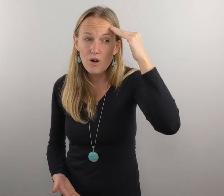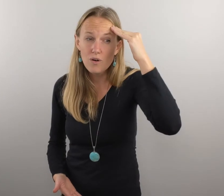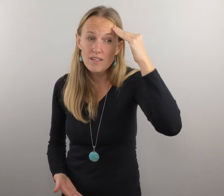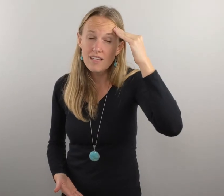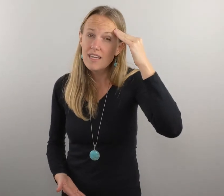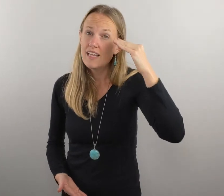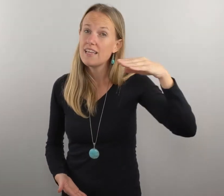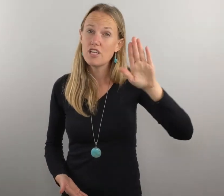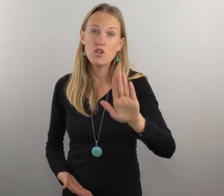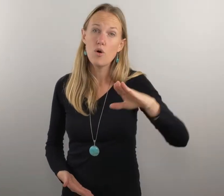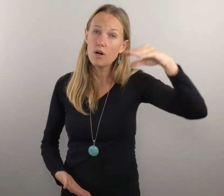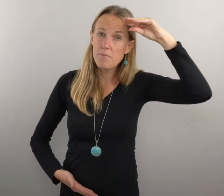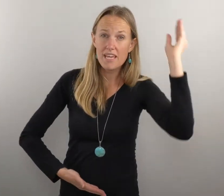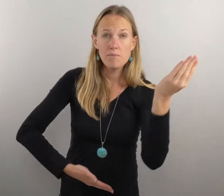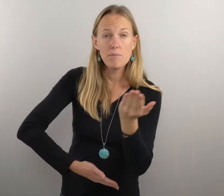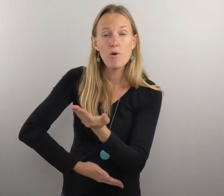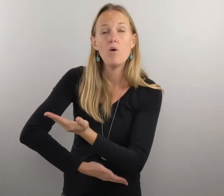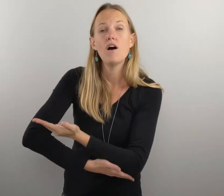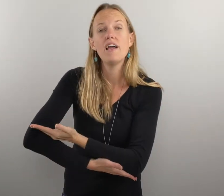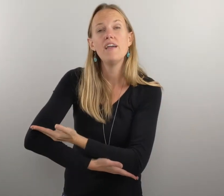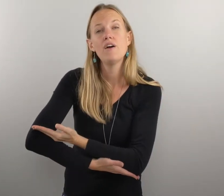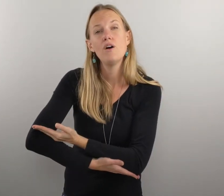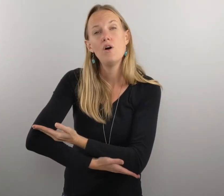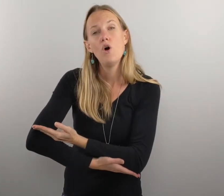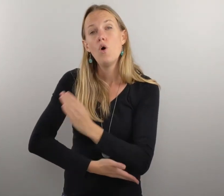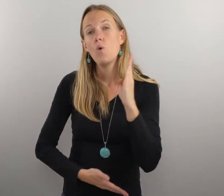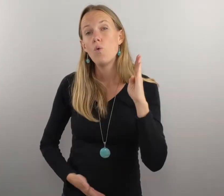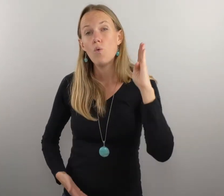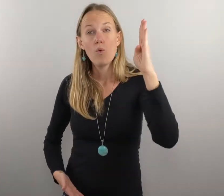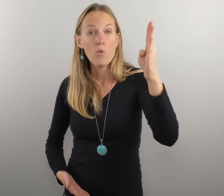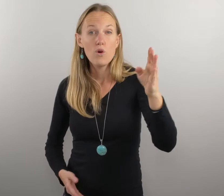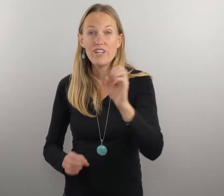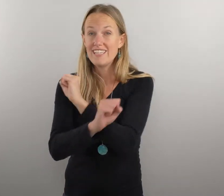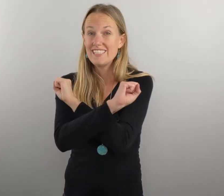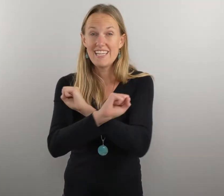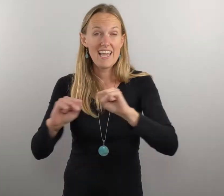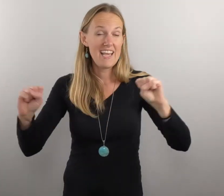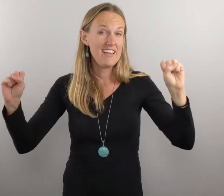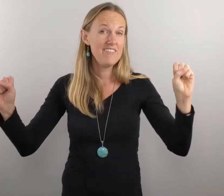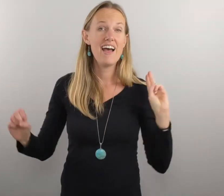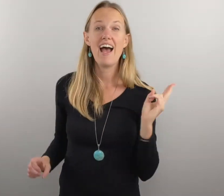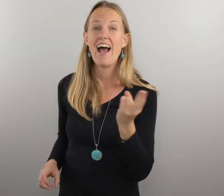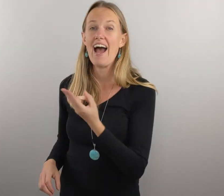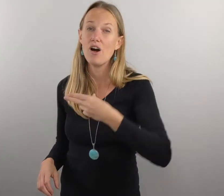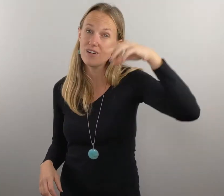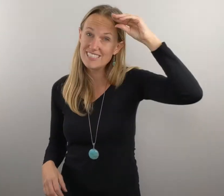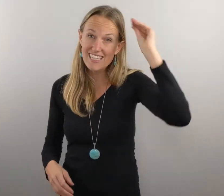know that your baby boy would save our